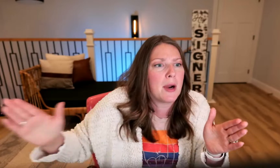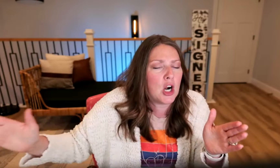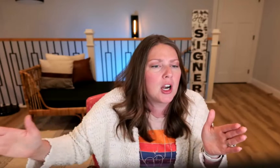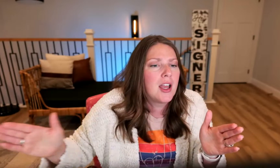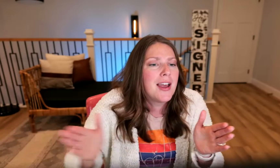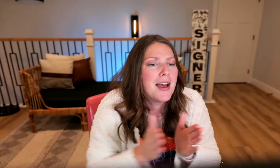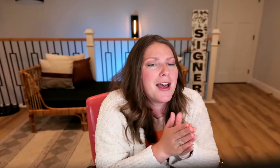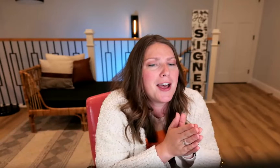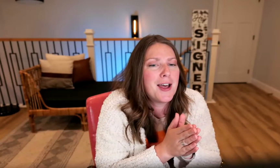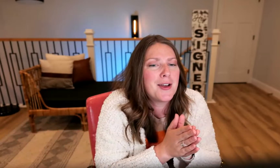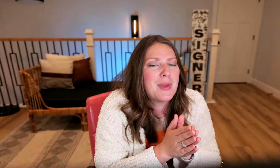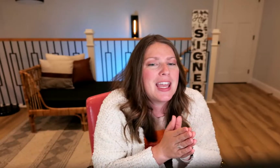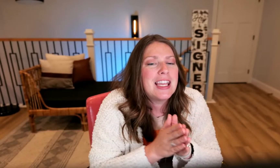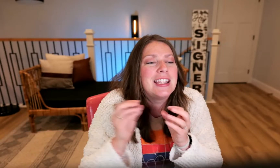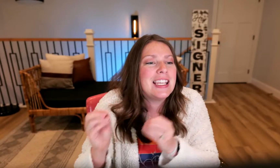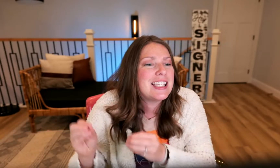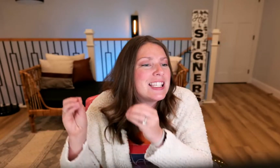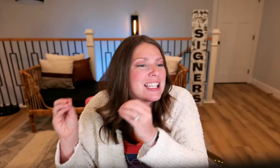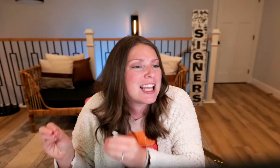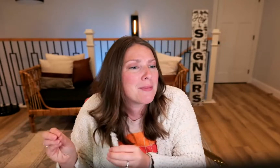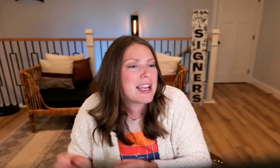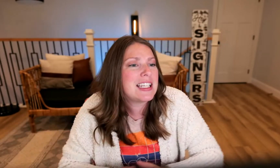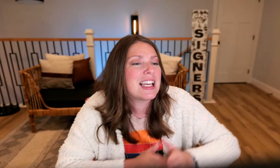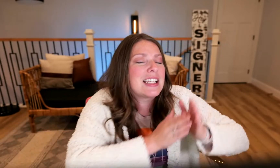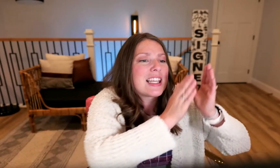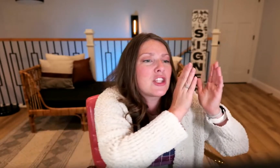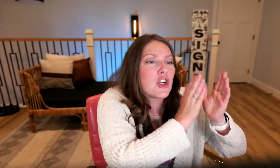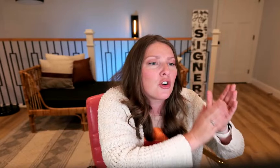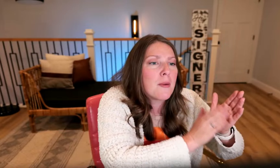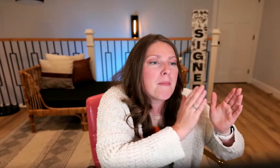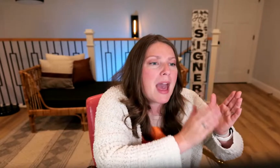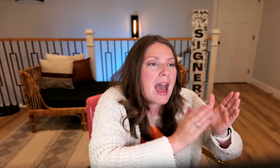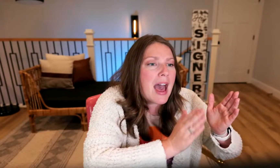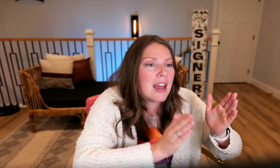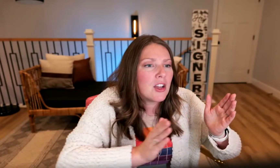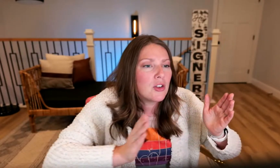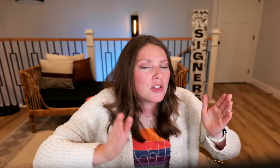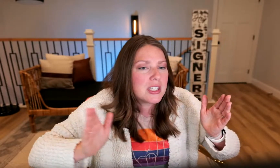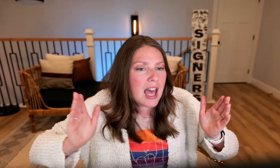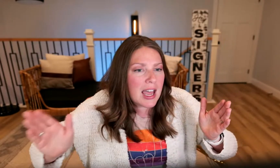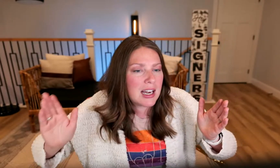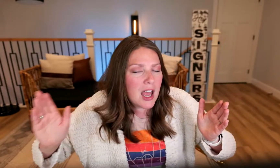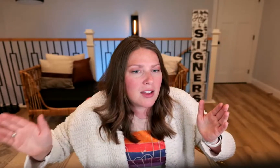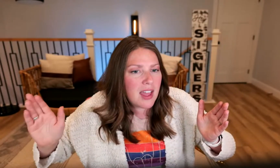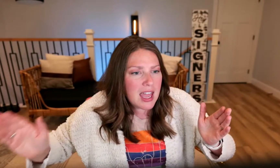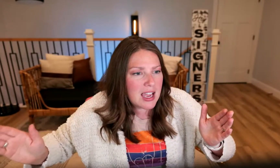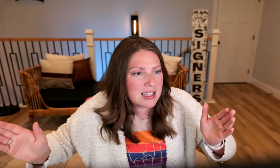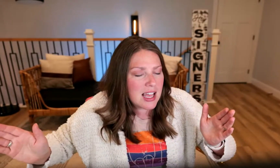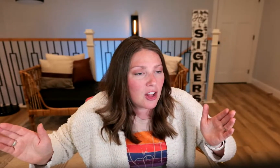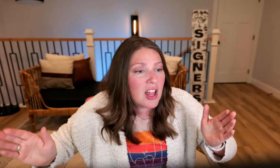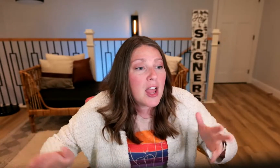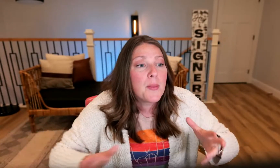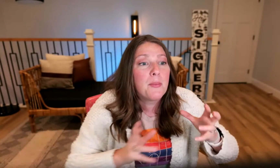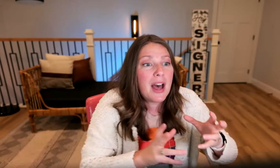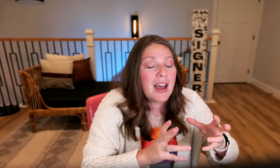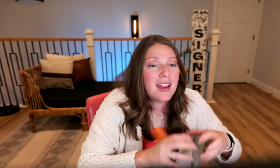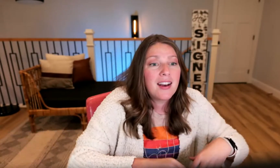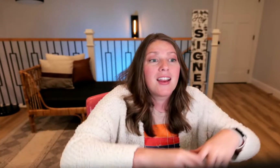grammar. This is the same idea. It's like the grammatical side of ASL. But